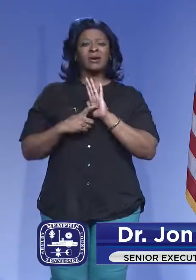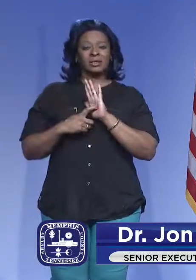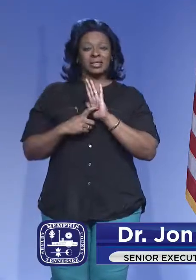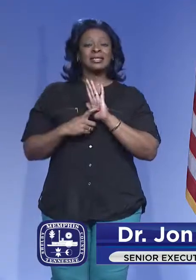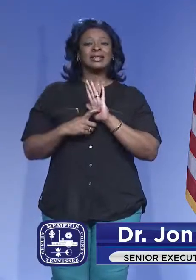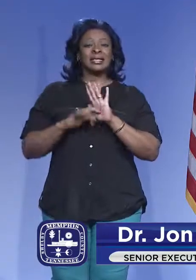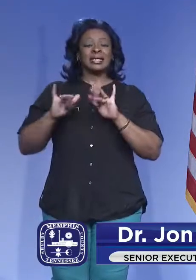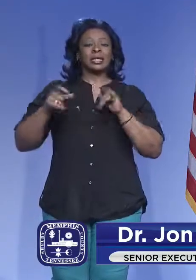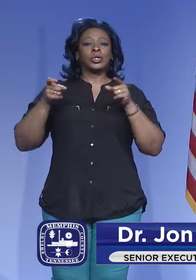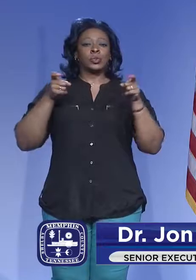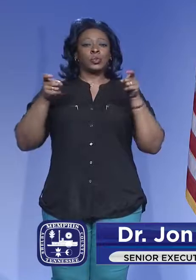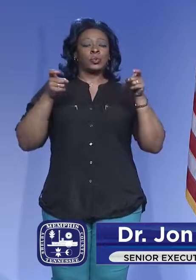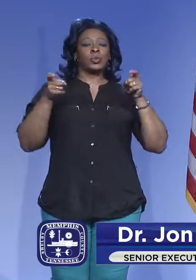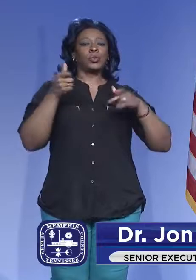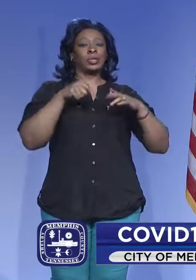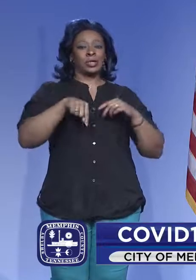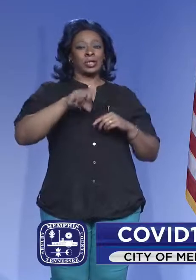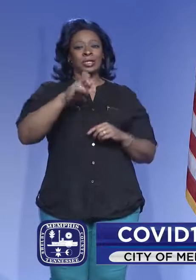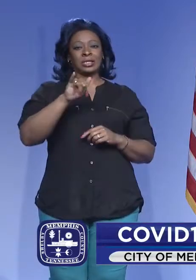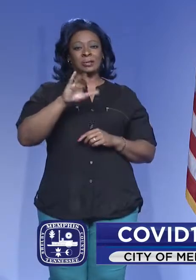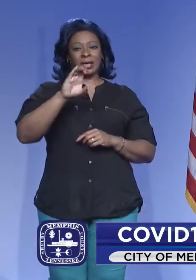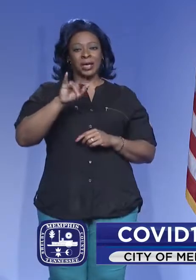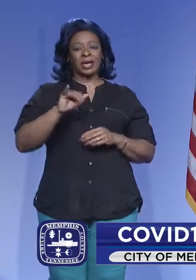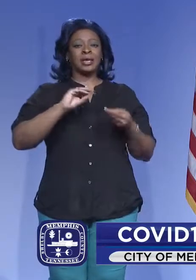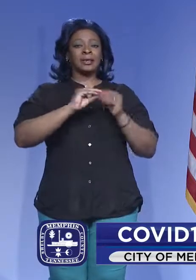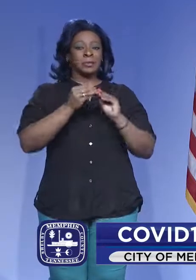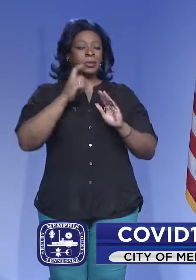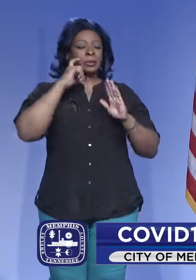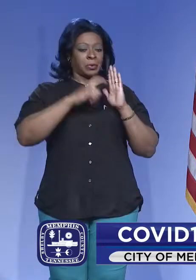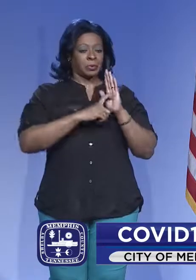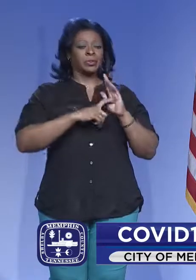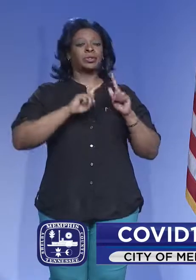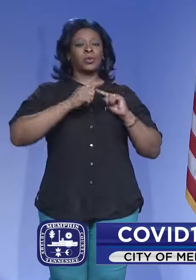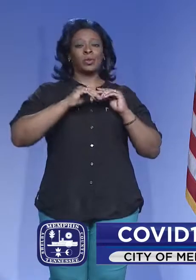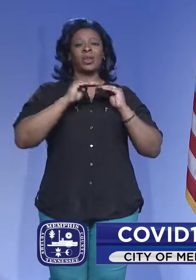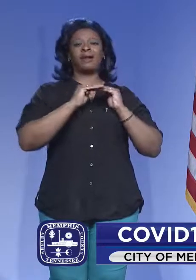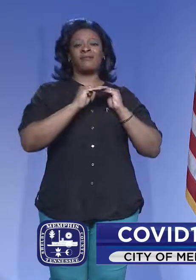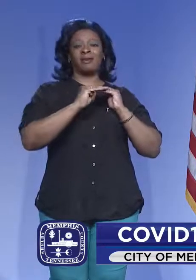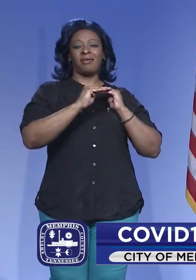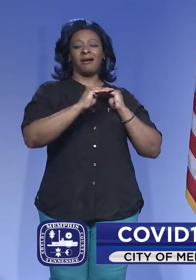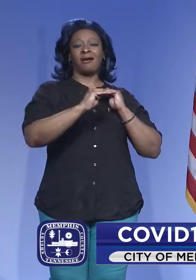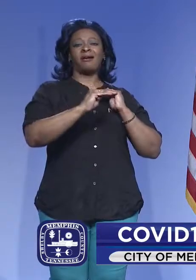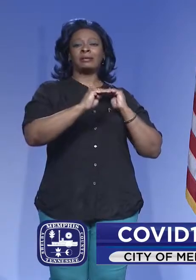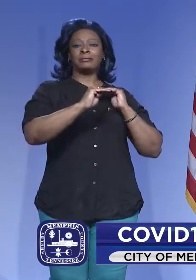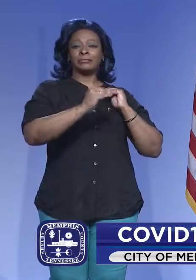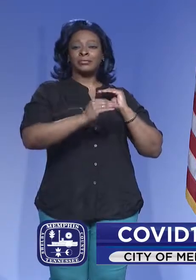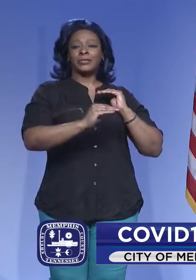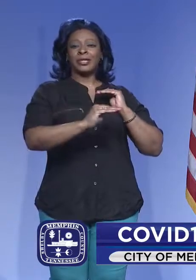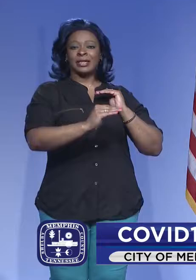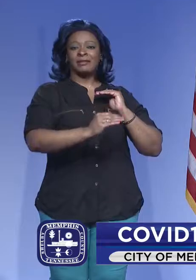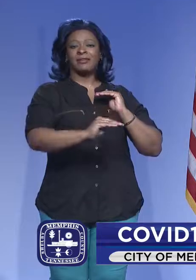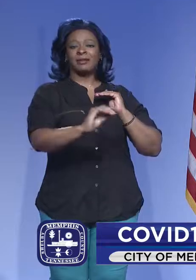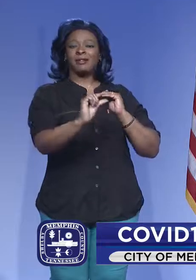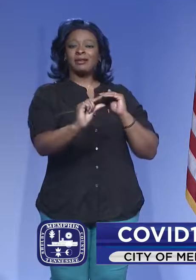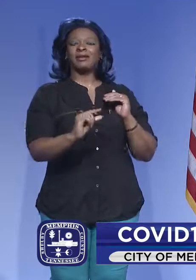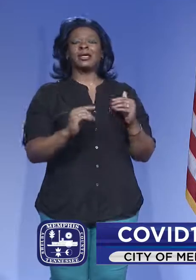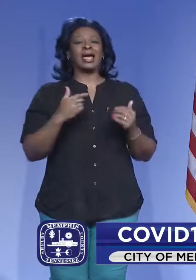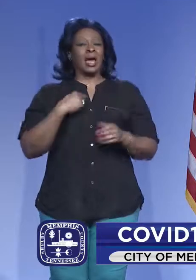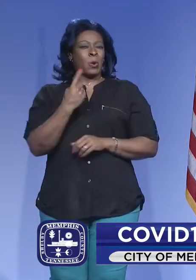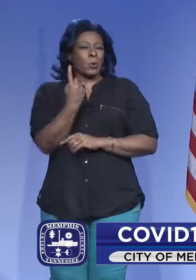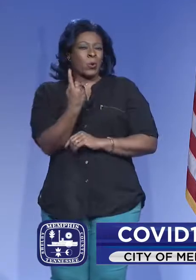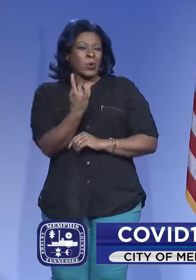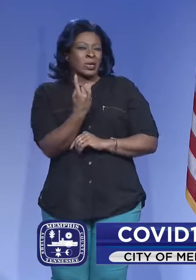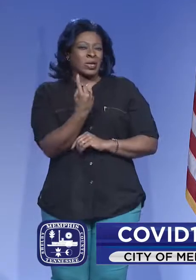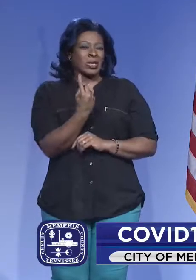under control in Shelby County. Our case numbers are starting to level off, maybe to come down a little bit, and we really have only